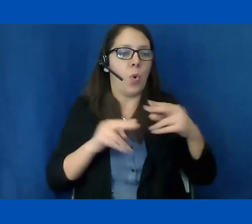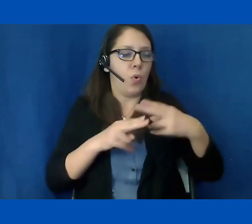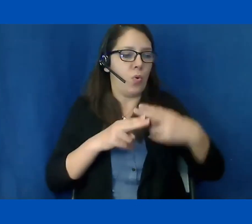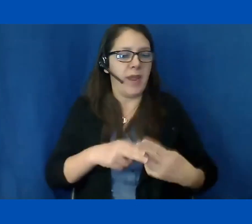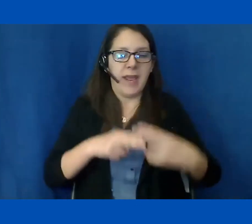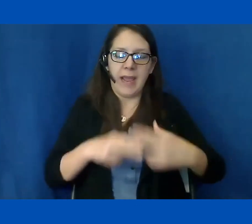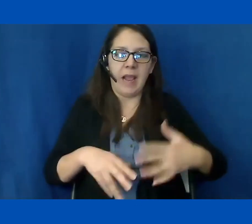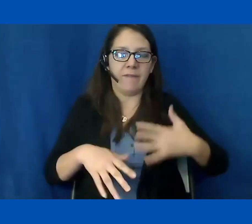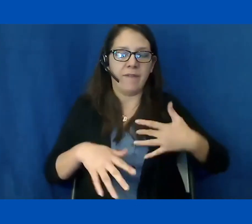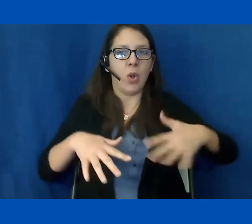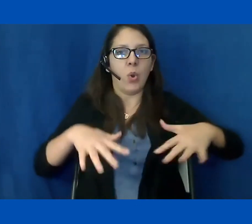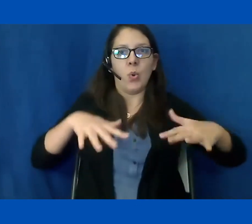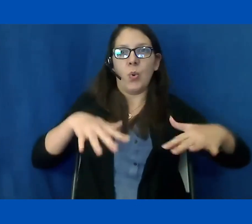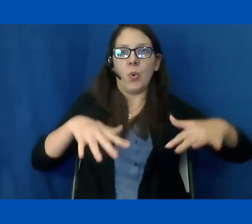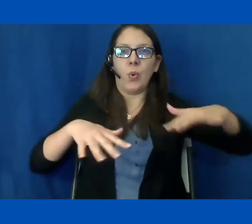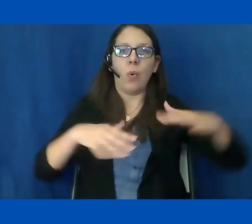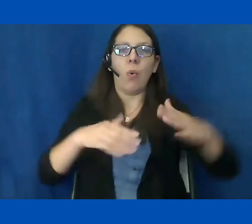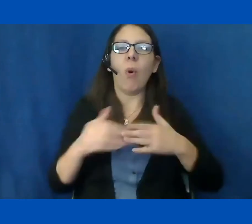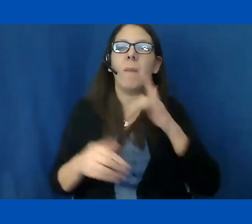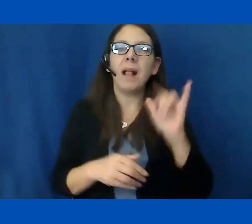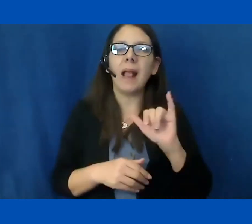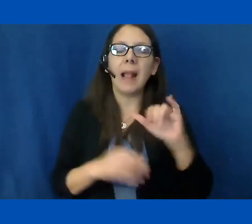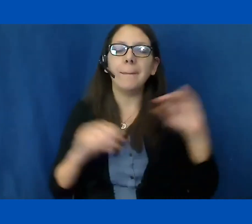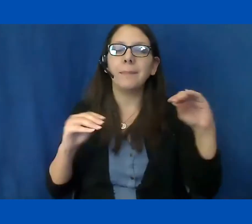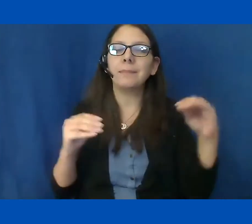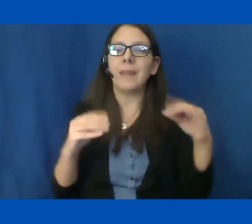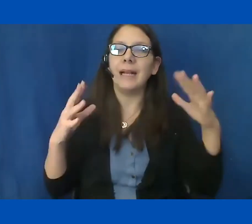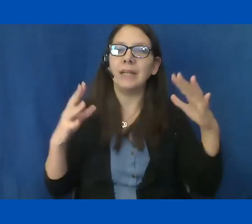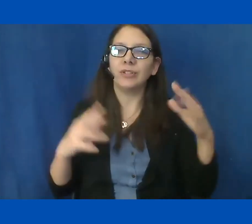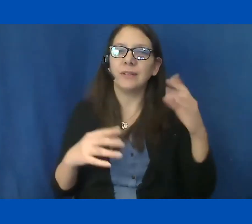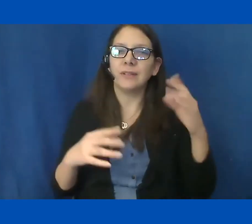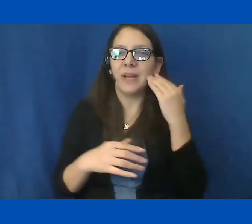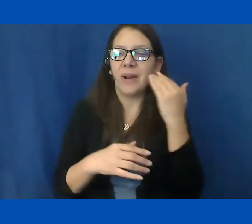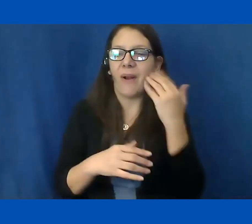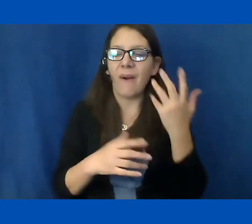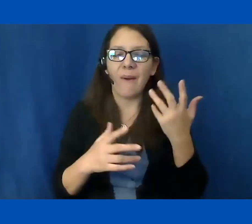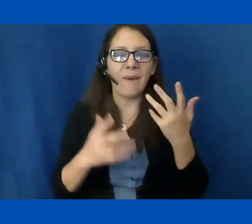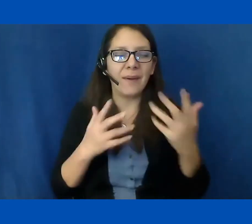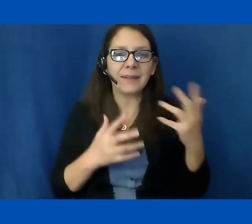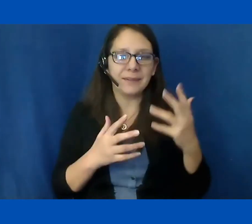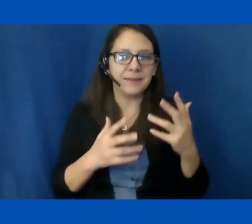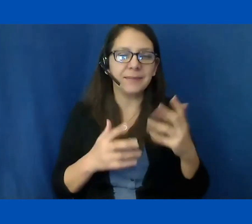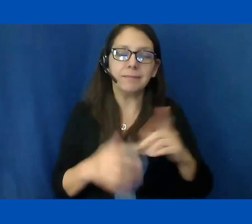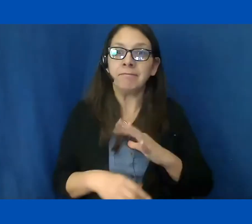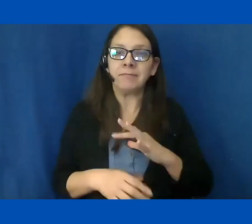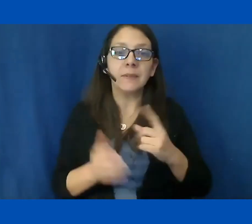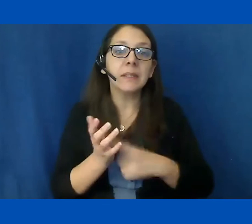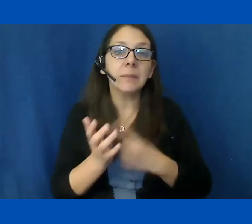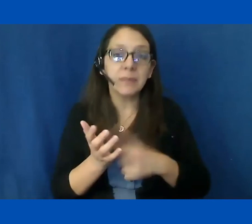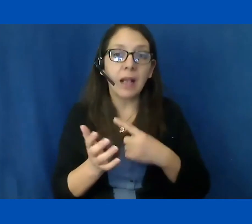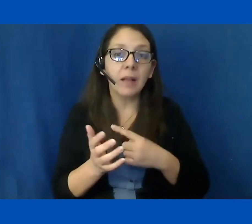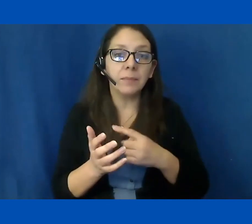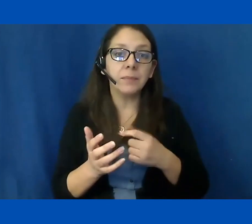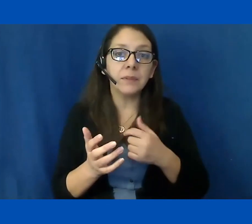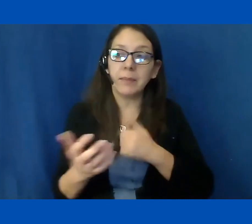kind of magical, and it's really cool. Sometimes it happens, when fitting in, but the fitting